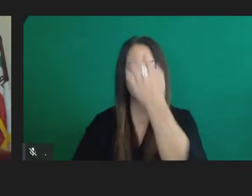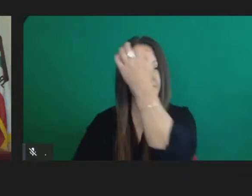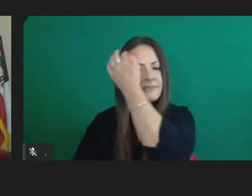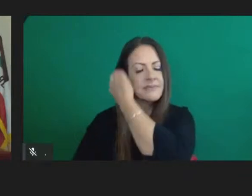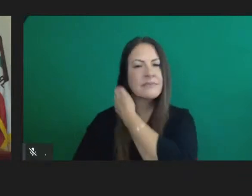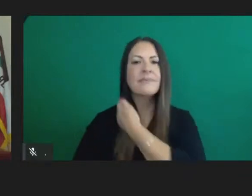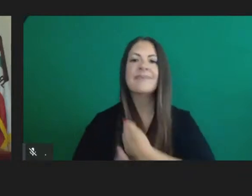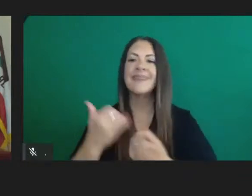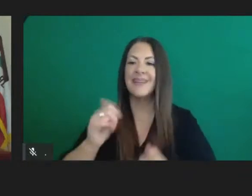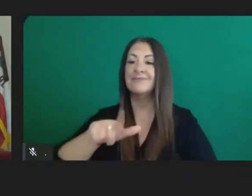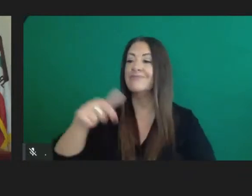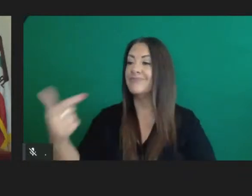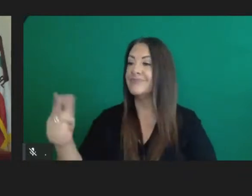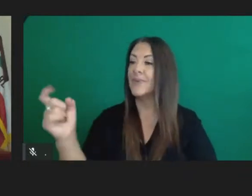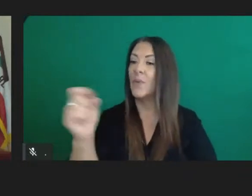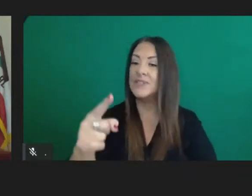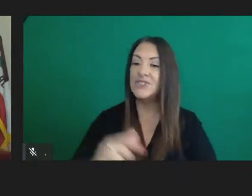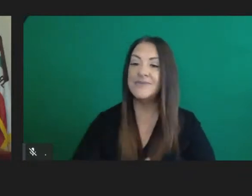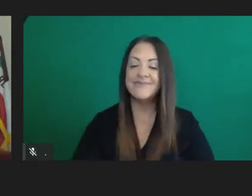Don Thompson, AP.